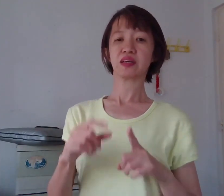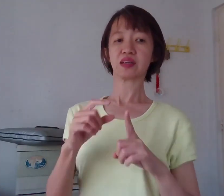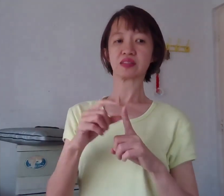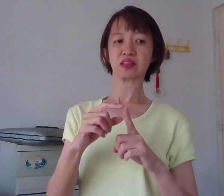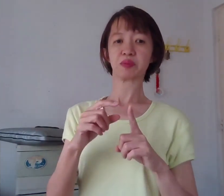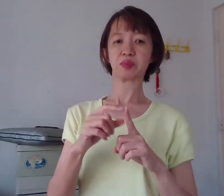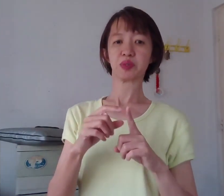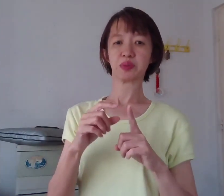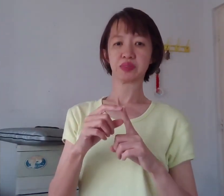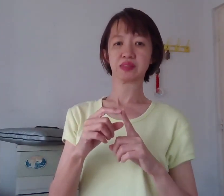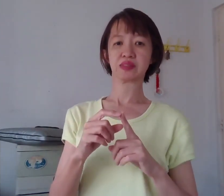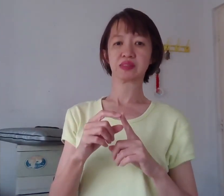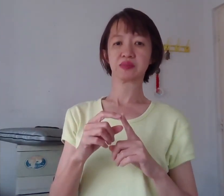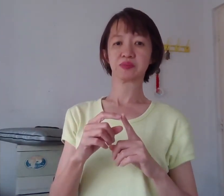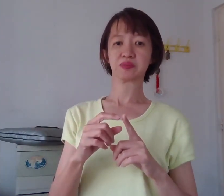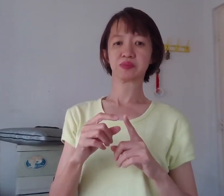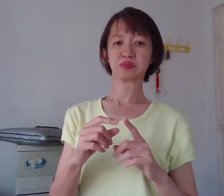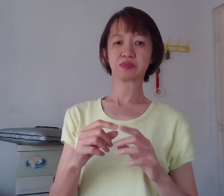Here are some more words.